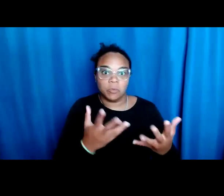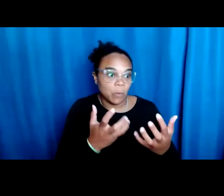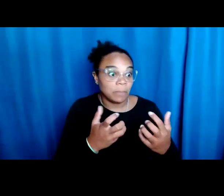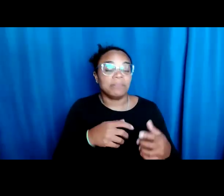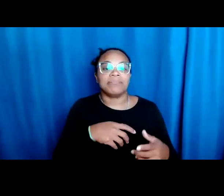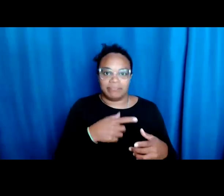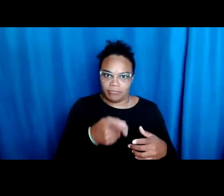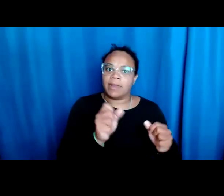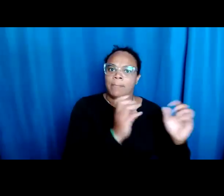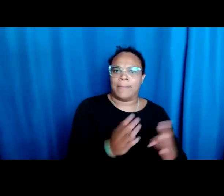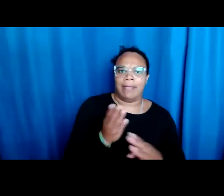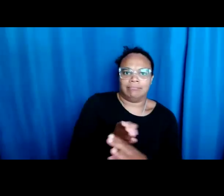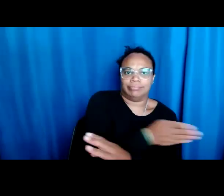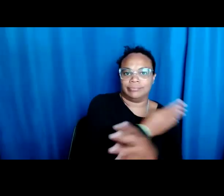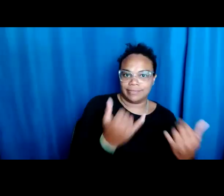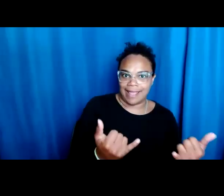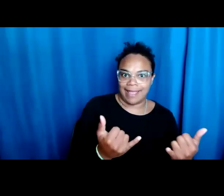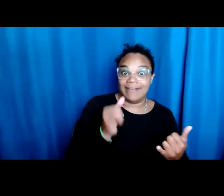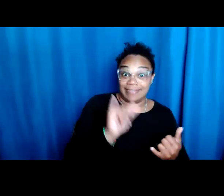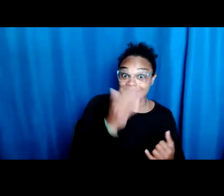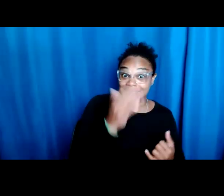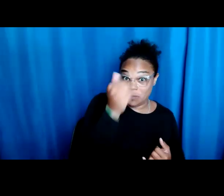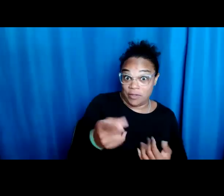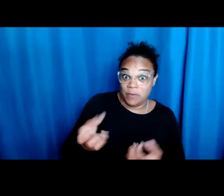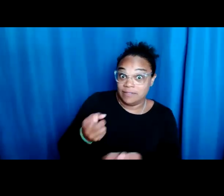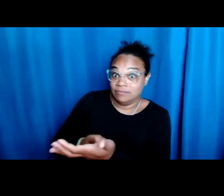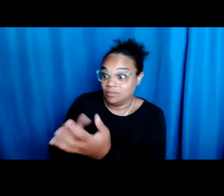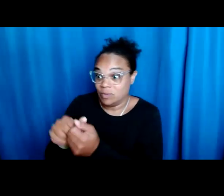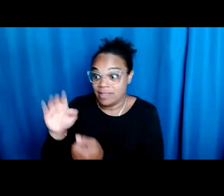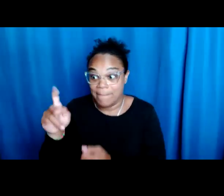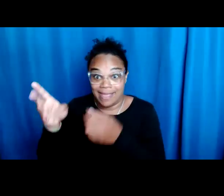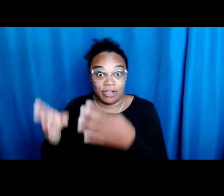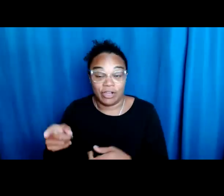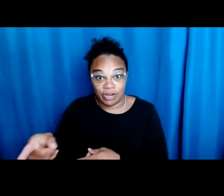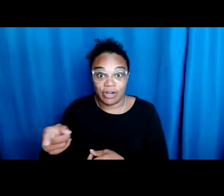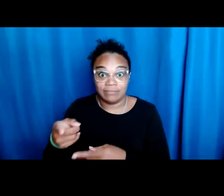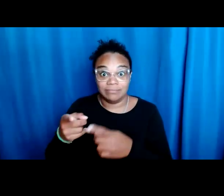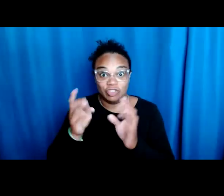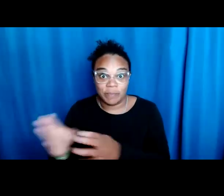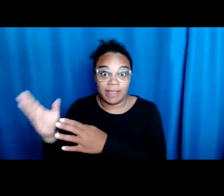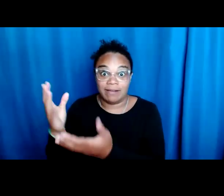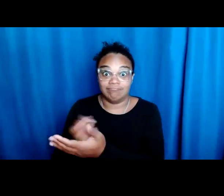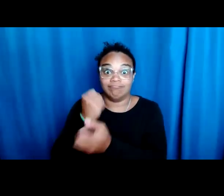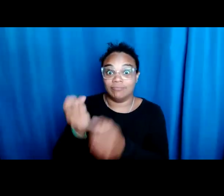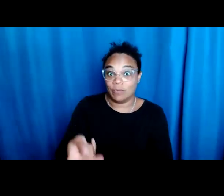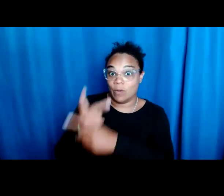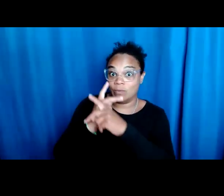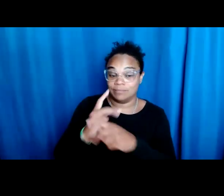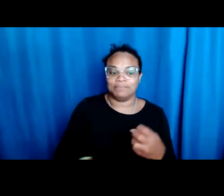looking to come and talk to a banker to try to get this loan. And then you also need to discuss the